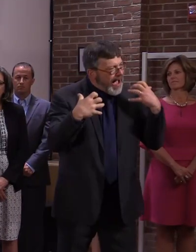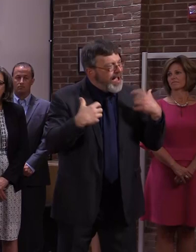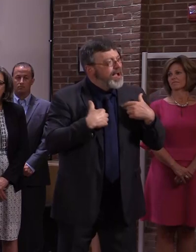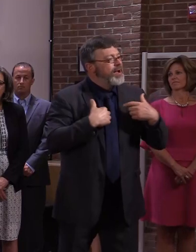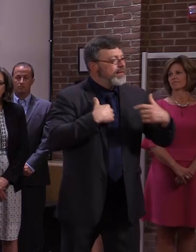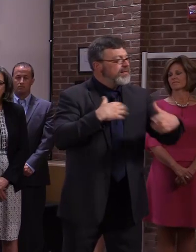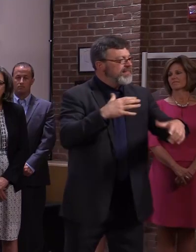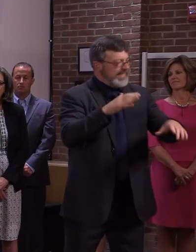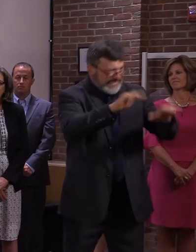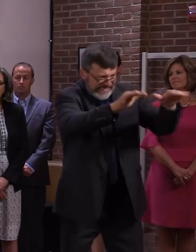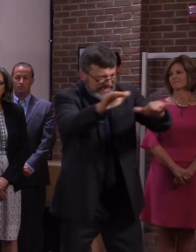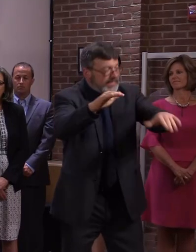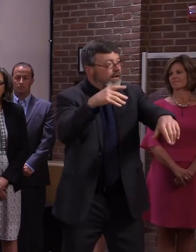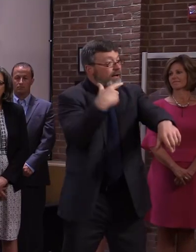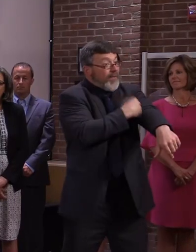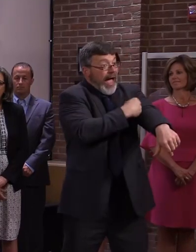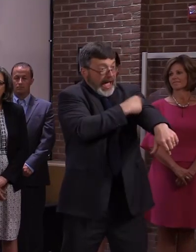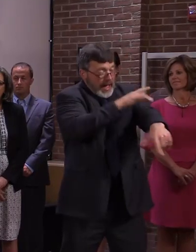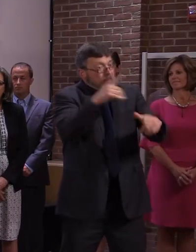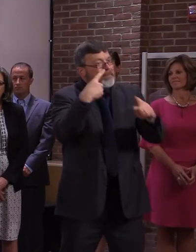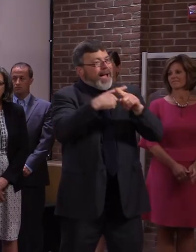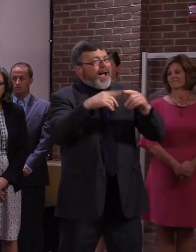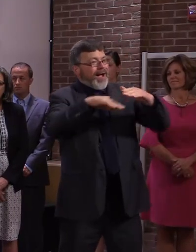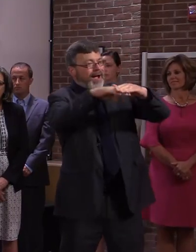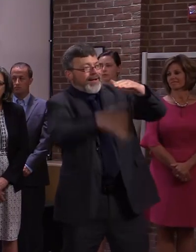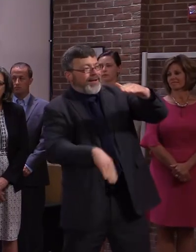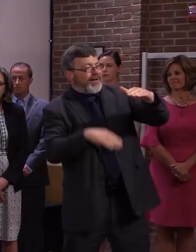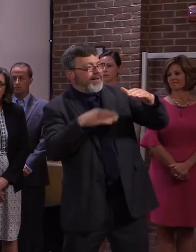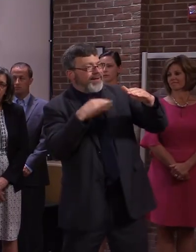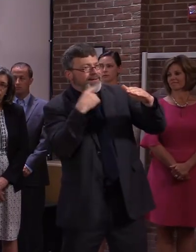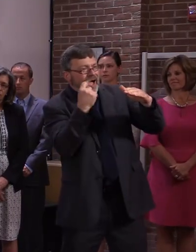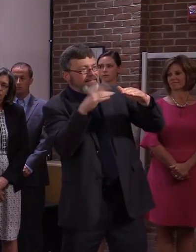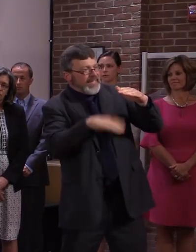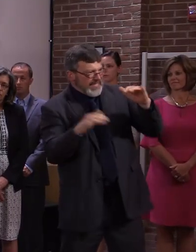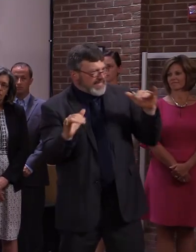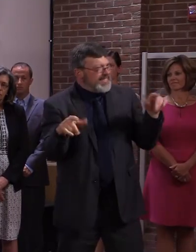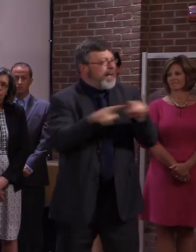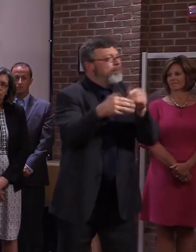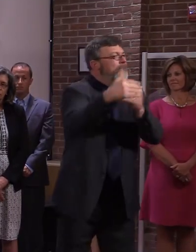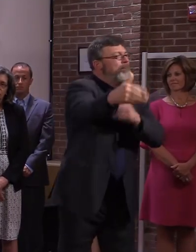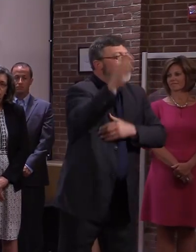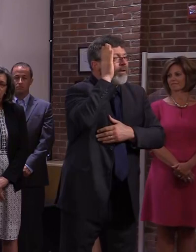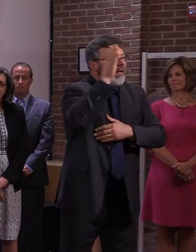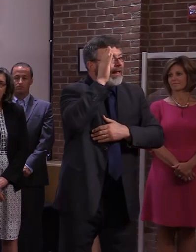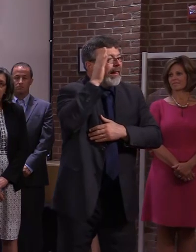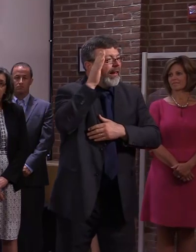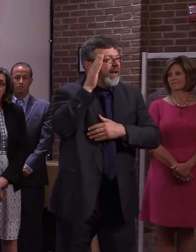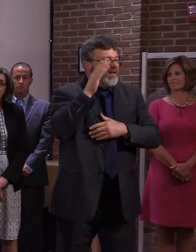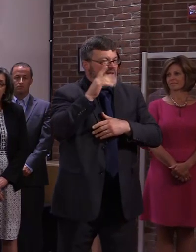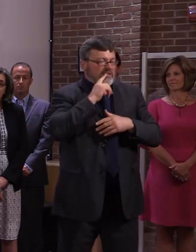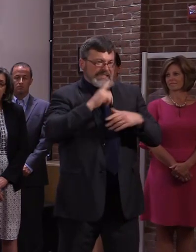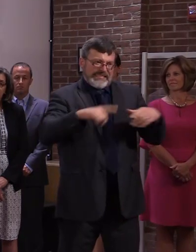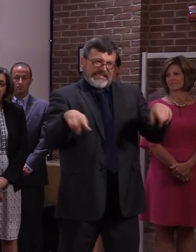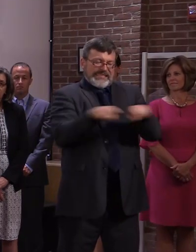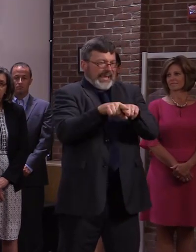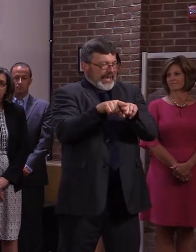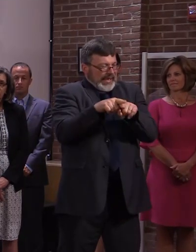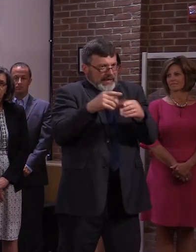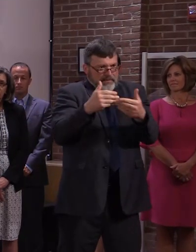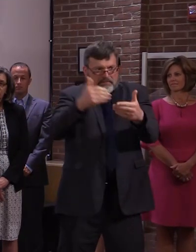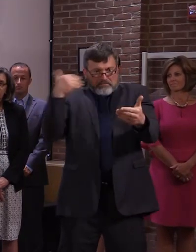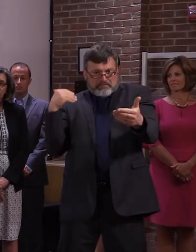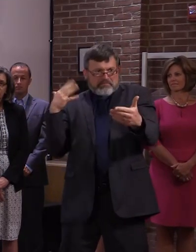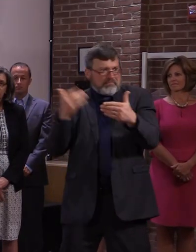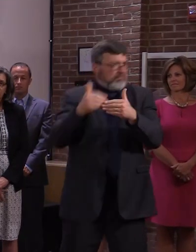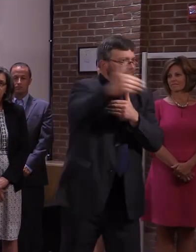the weeks to come is just as important as the ones we administered yesterday. And when vaccines are